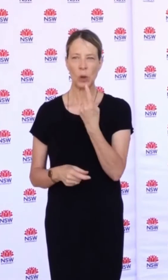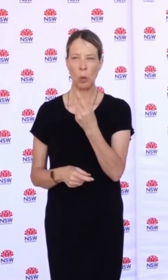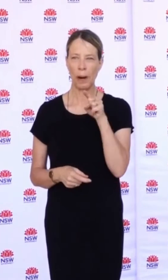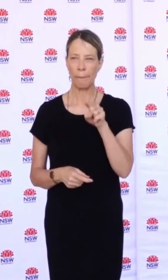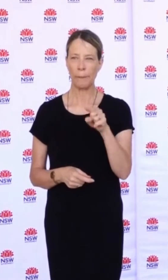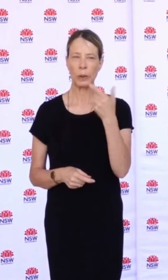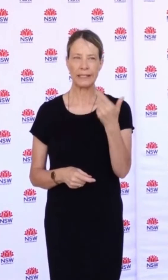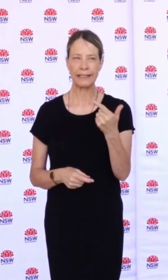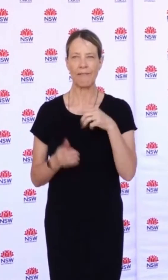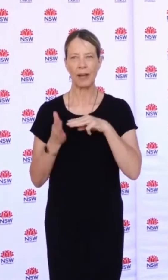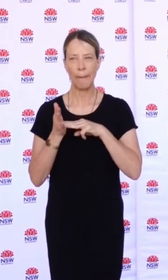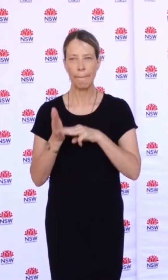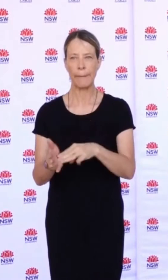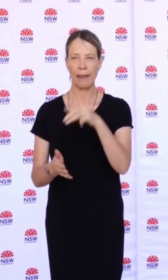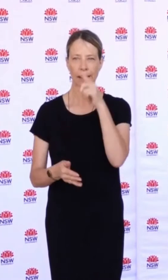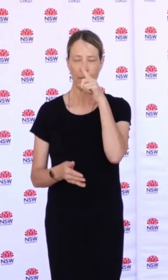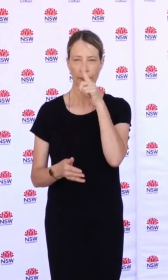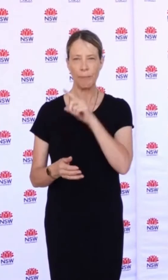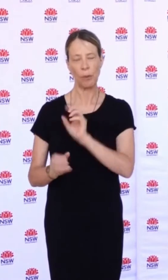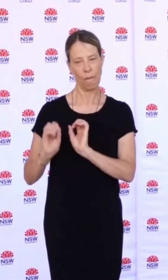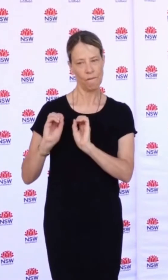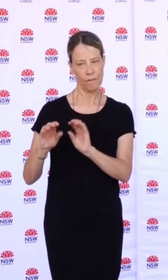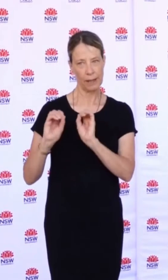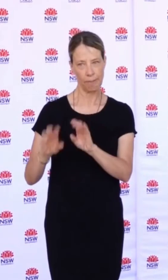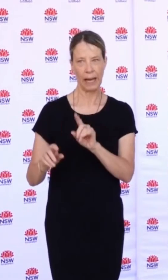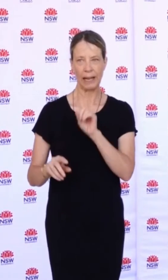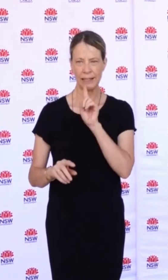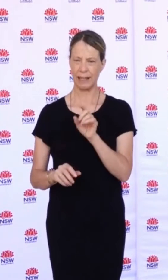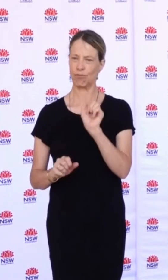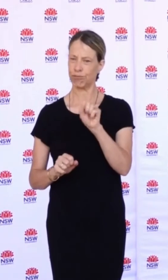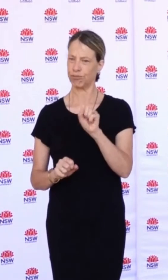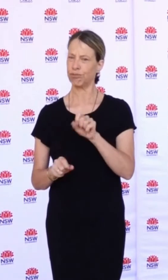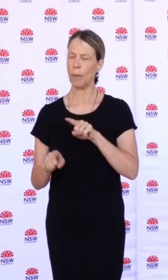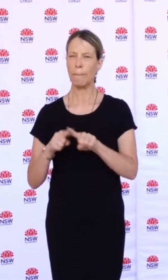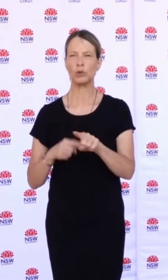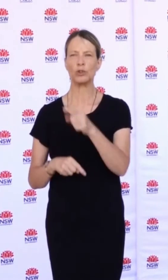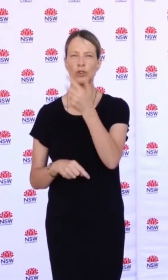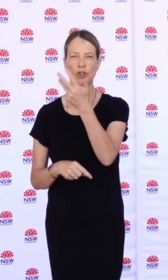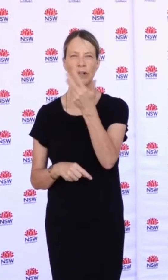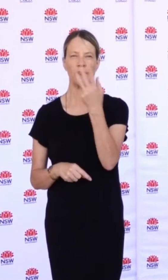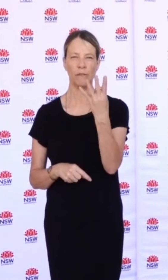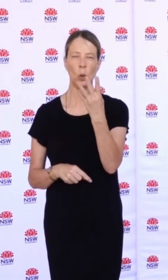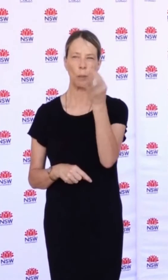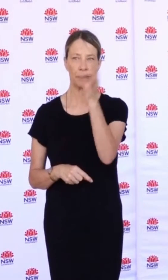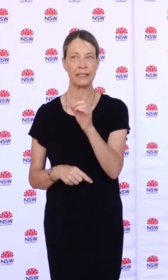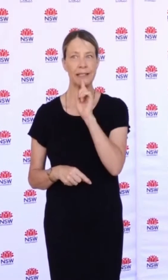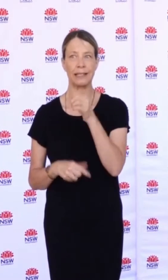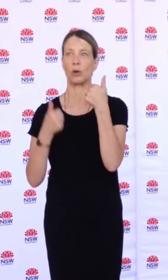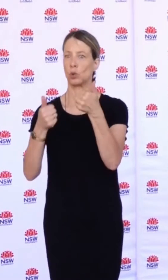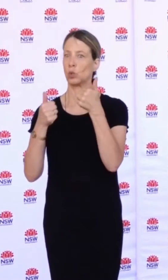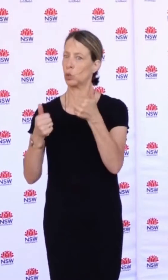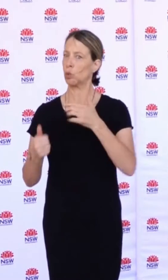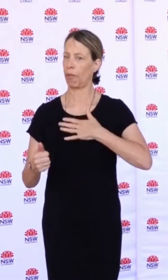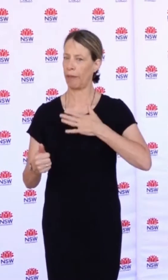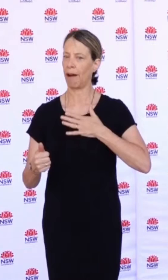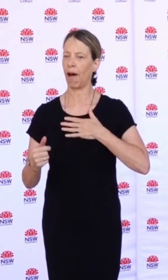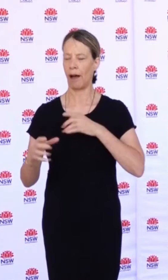people with a 94% thumbs up. So that again is very encouraging. Now, in terms of